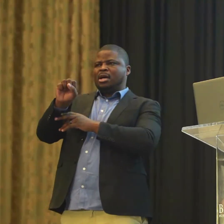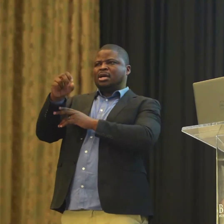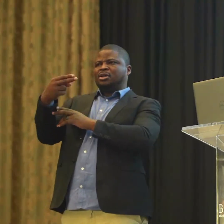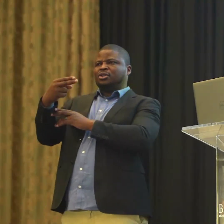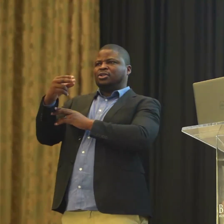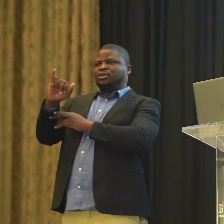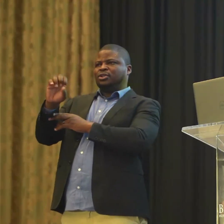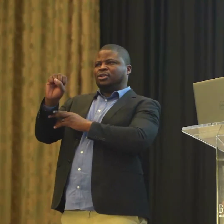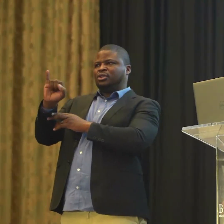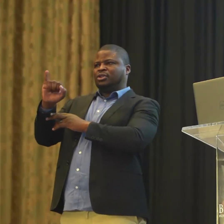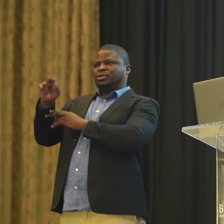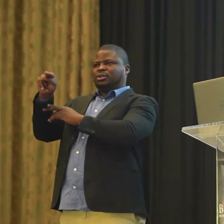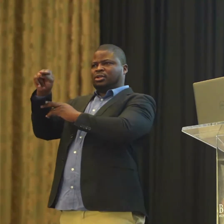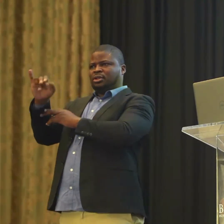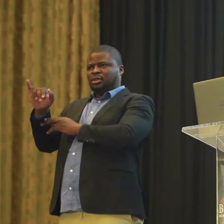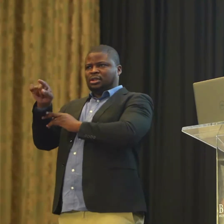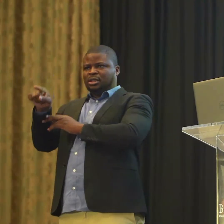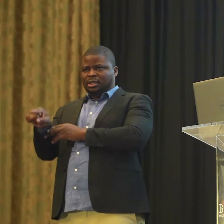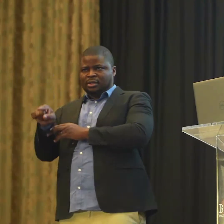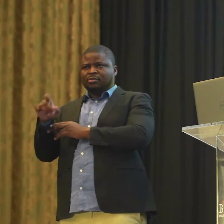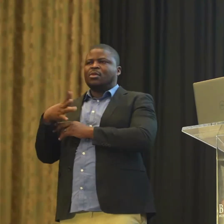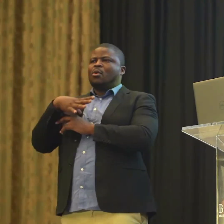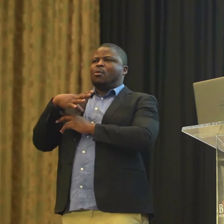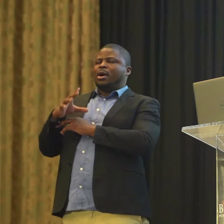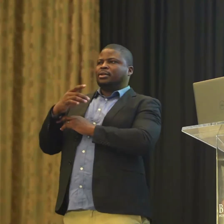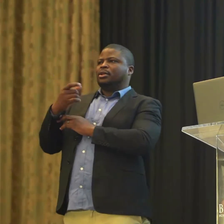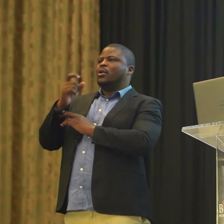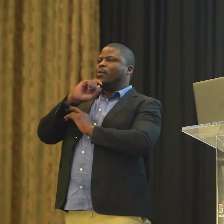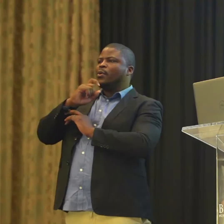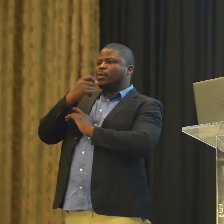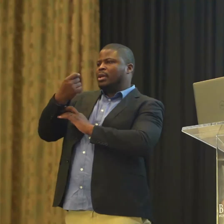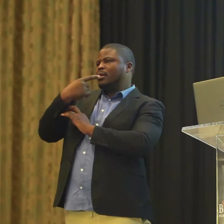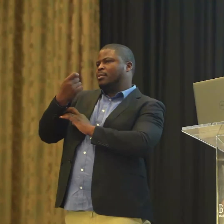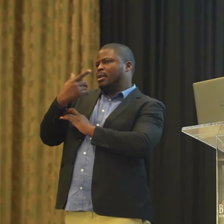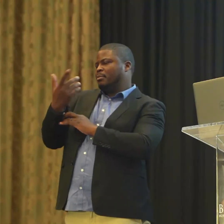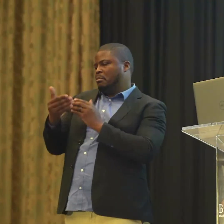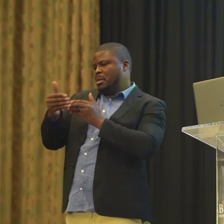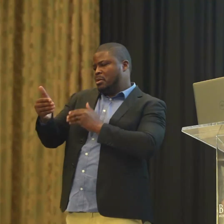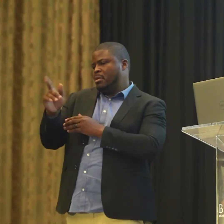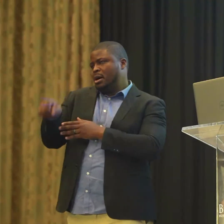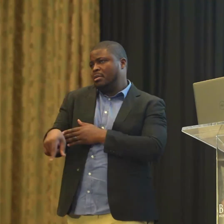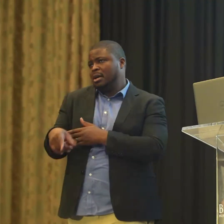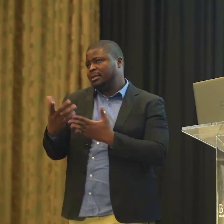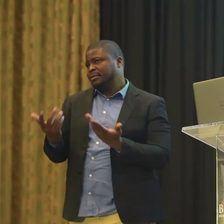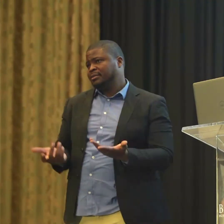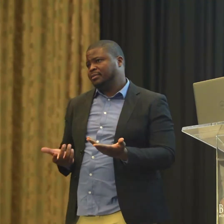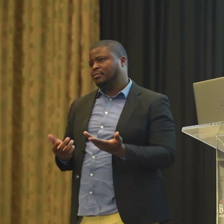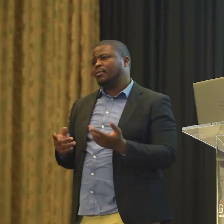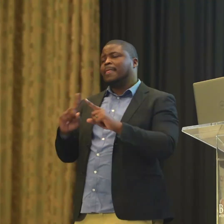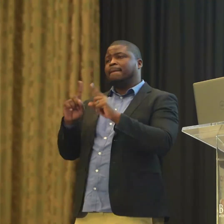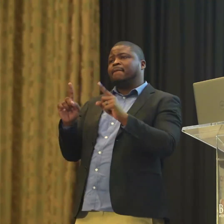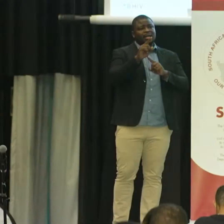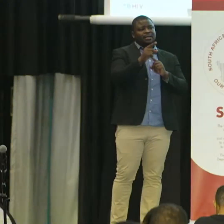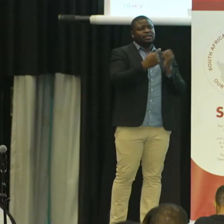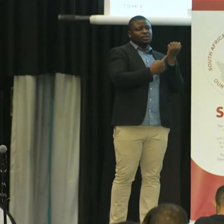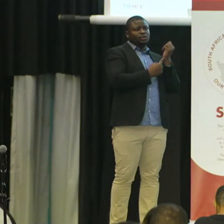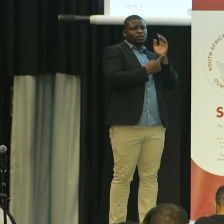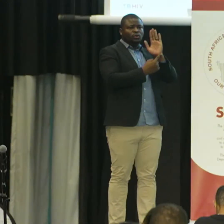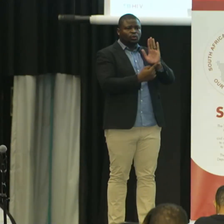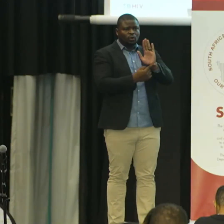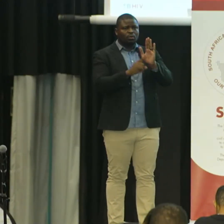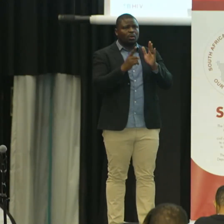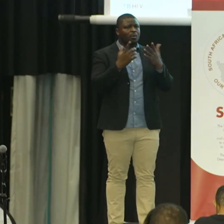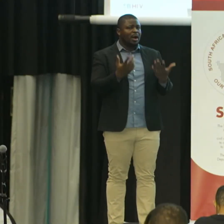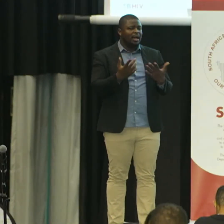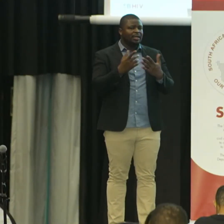4 and 8% actually taking PrEP in the last 8 months. That's again an indicator that access